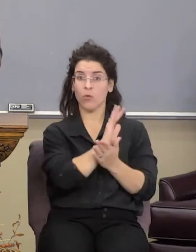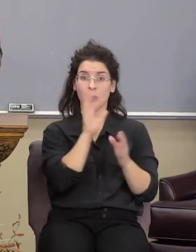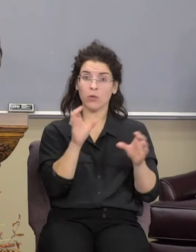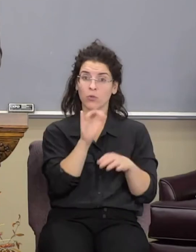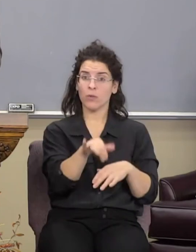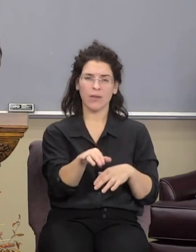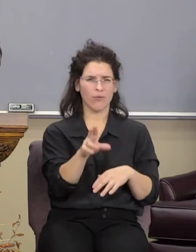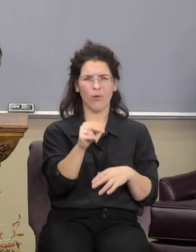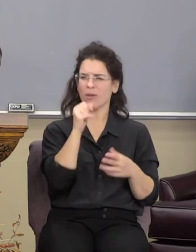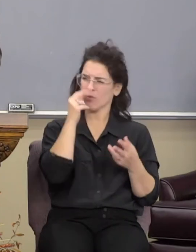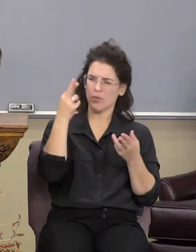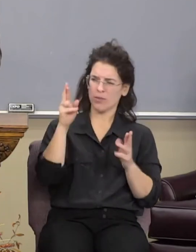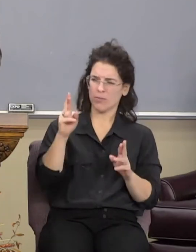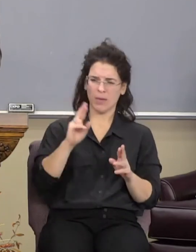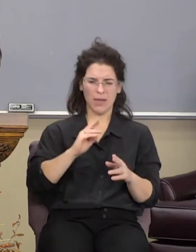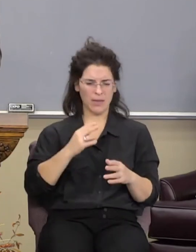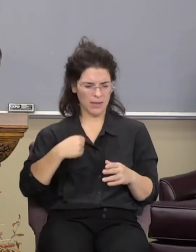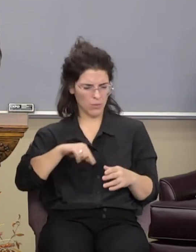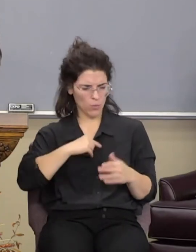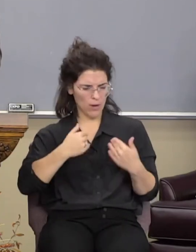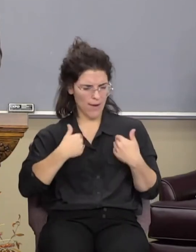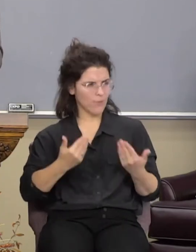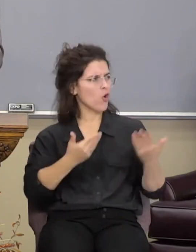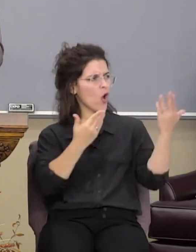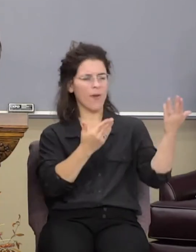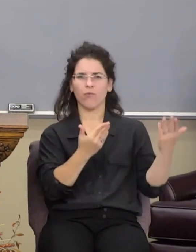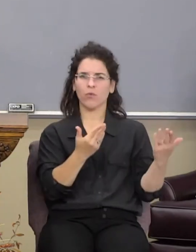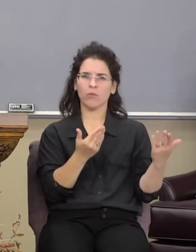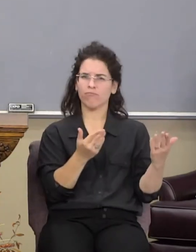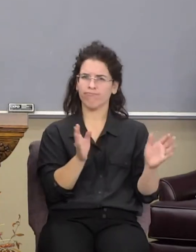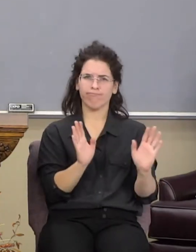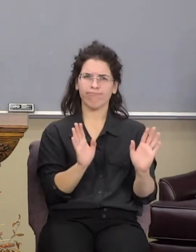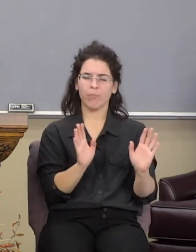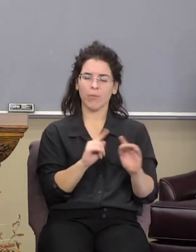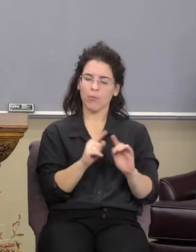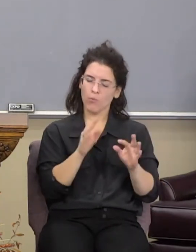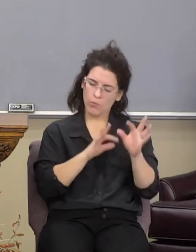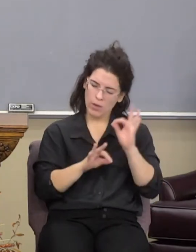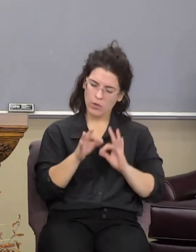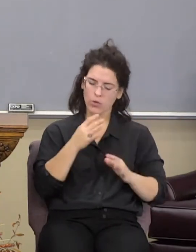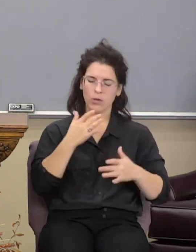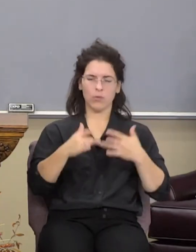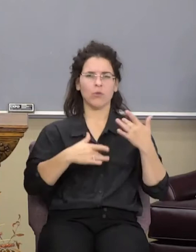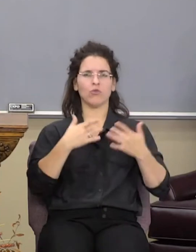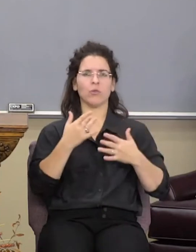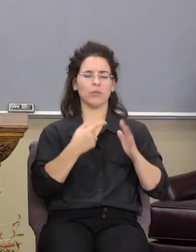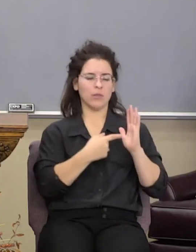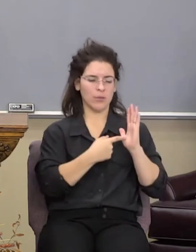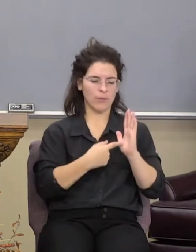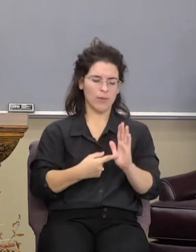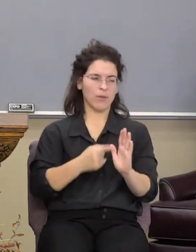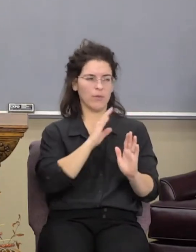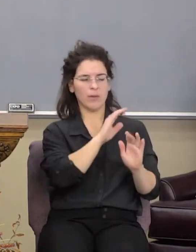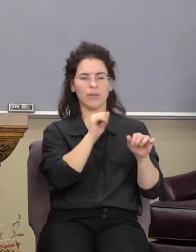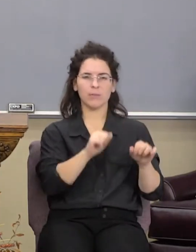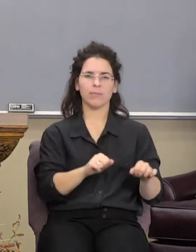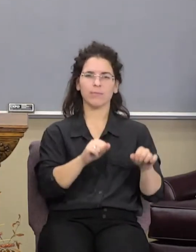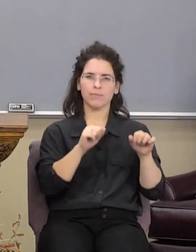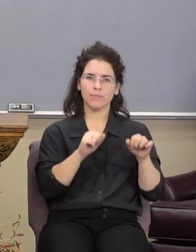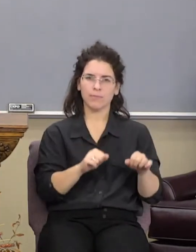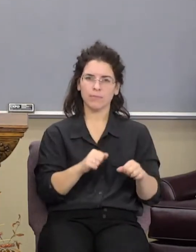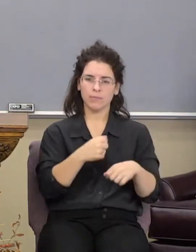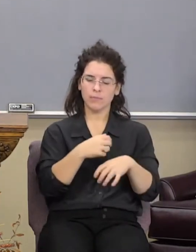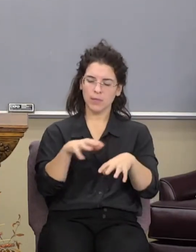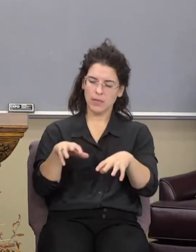doesn't respect anything that we might have to offer. But rather, He rejoices in the manifestation of His ability and capacity to